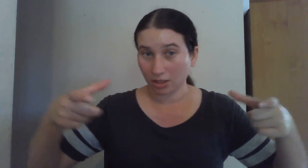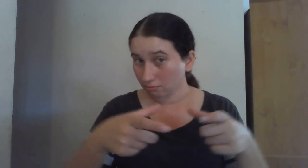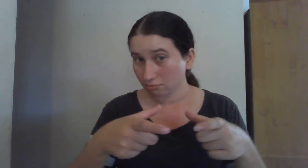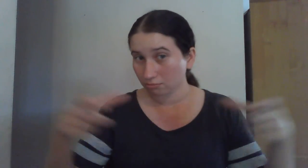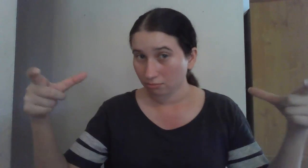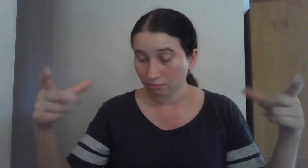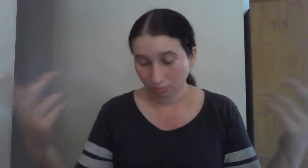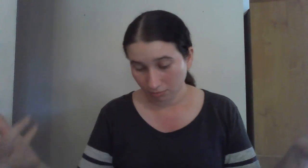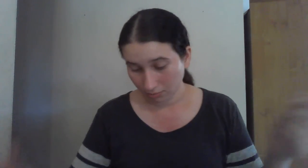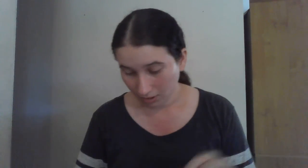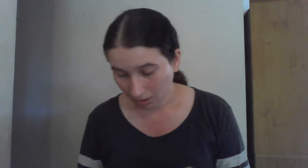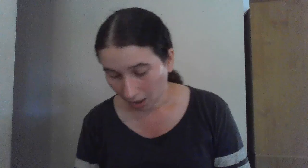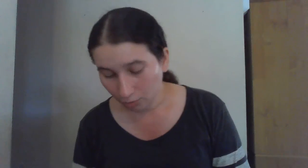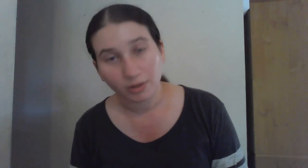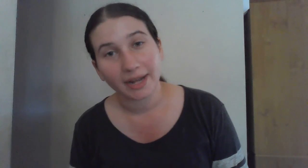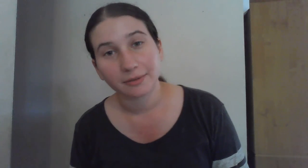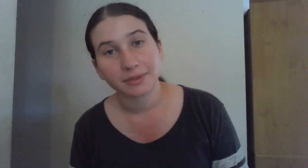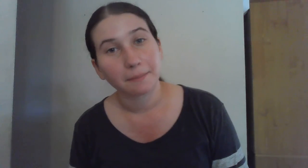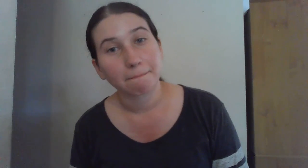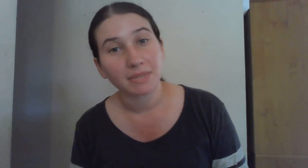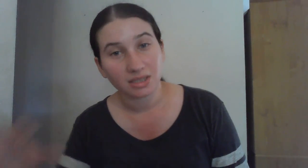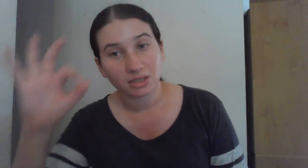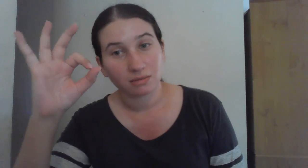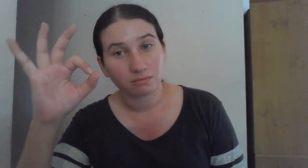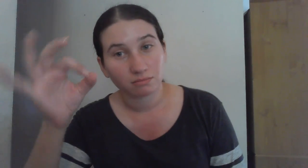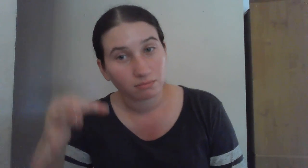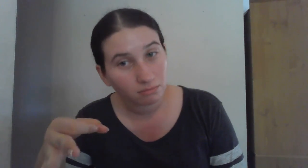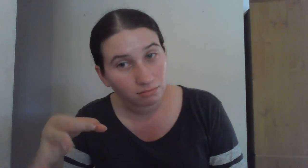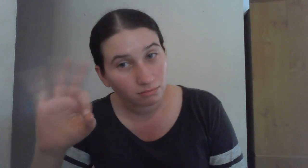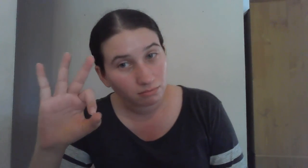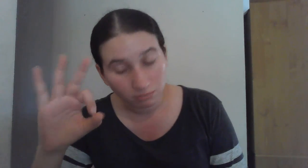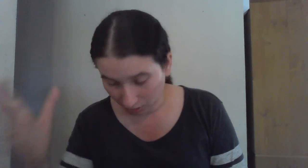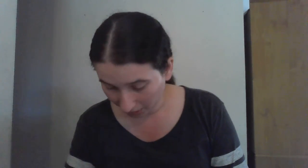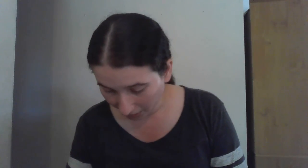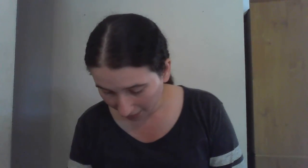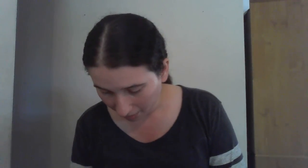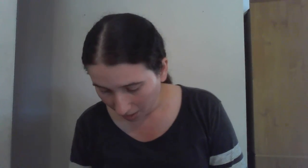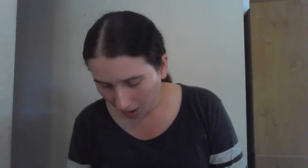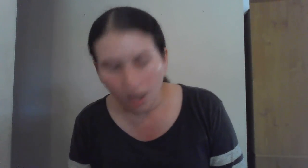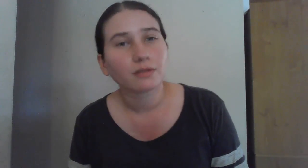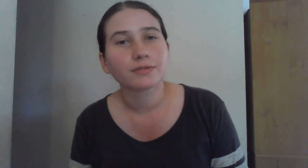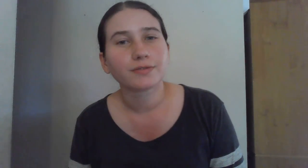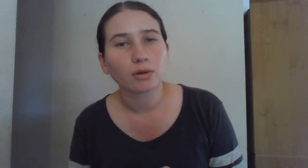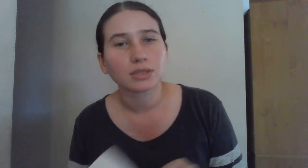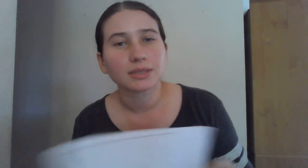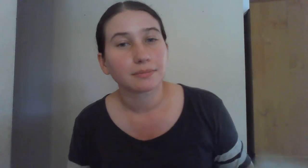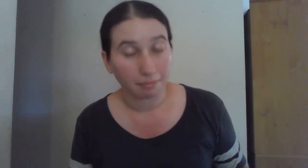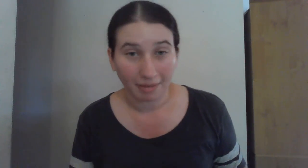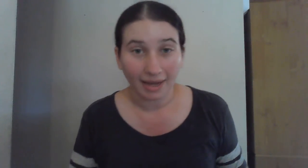tortilla. A round mint. Just like that. An unfolded map.